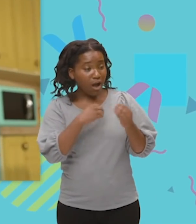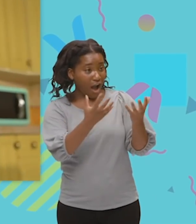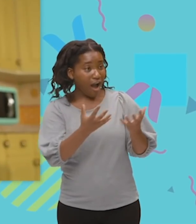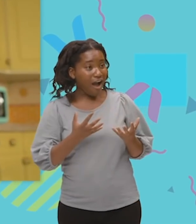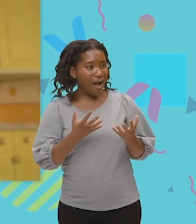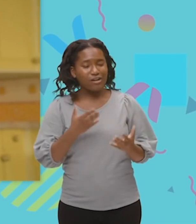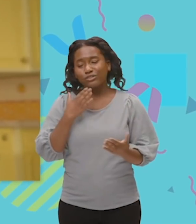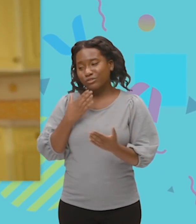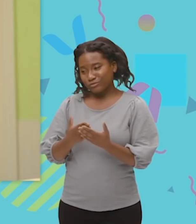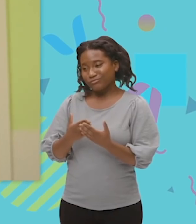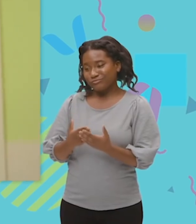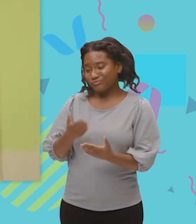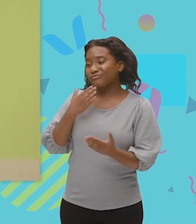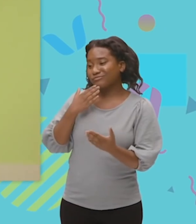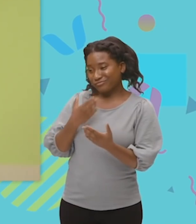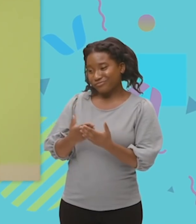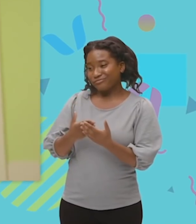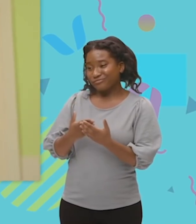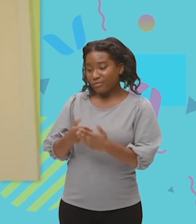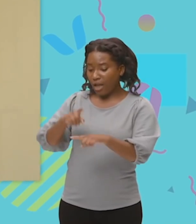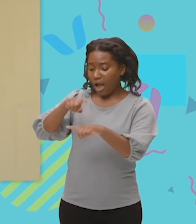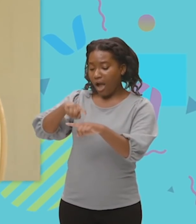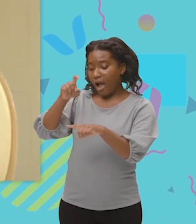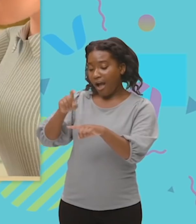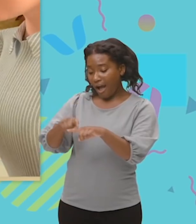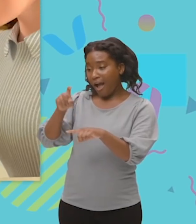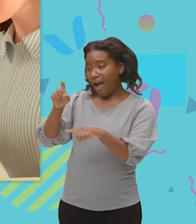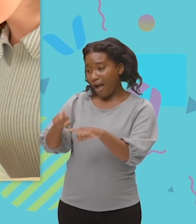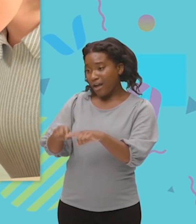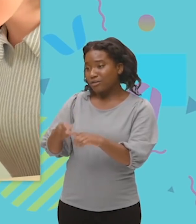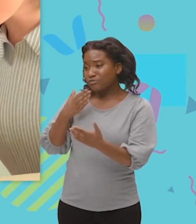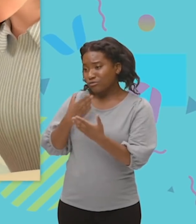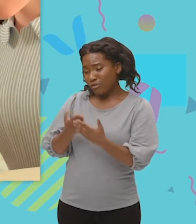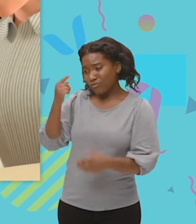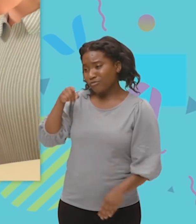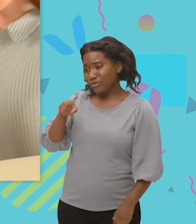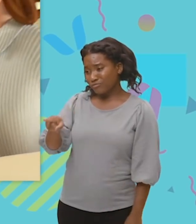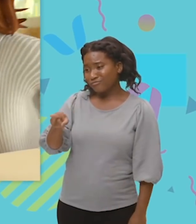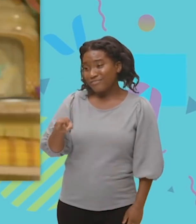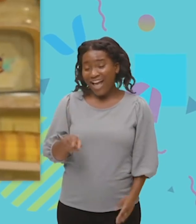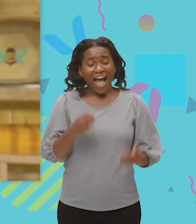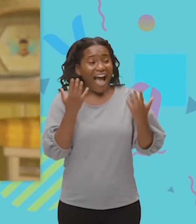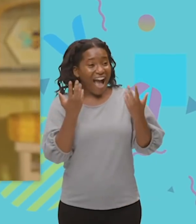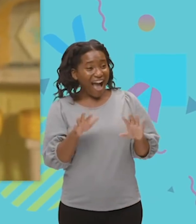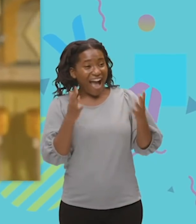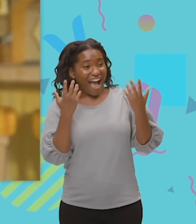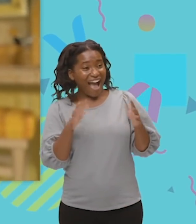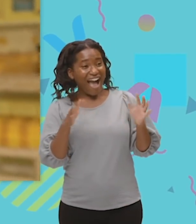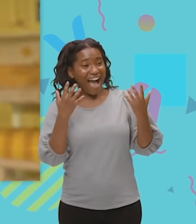my peas. Good, good, the peas are good for you. Yay, yay,